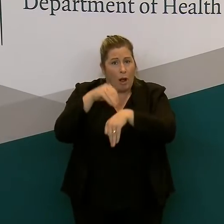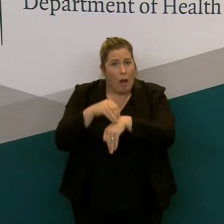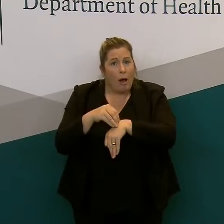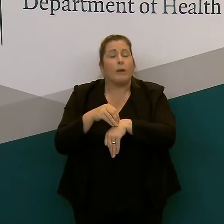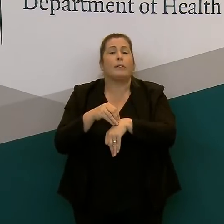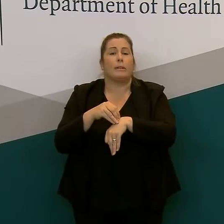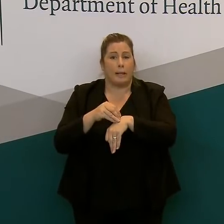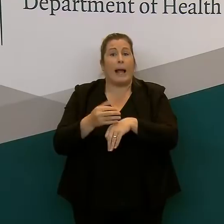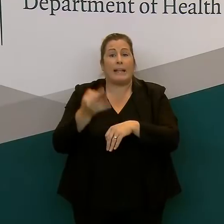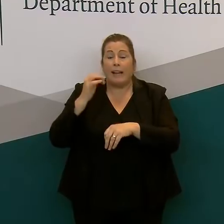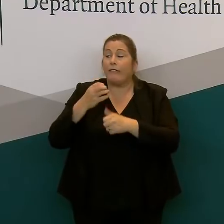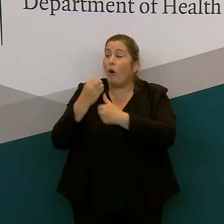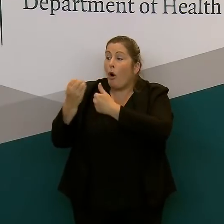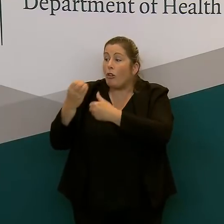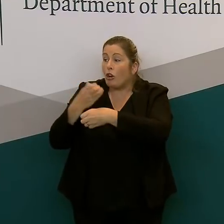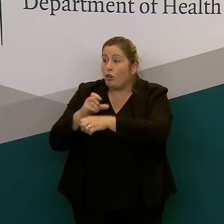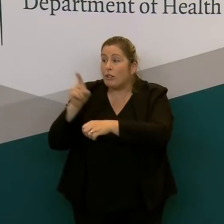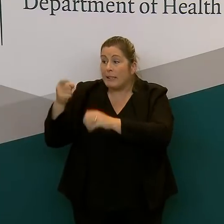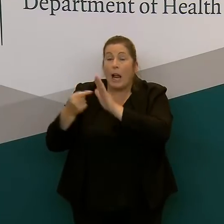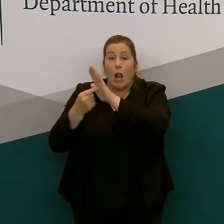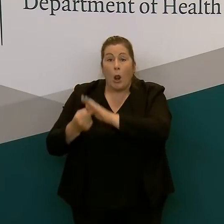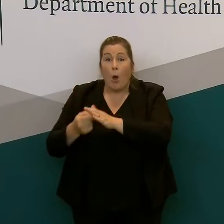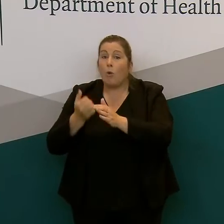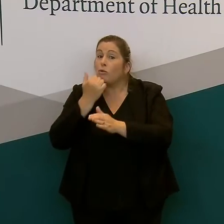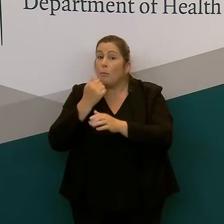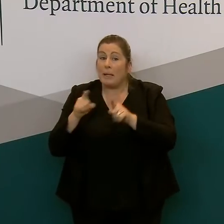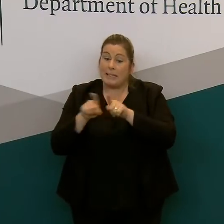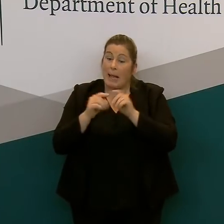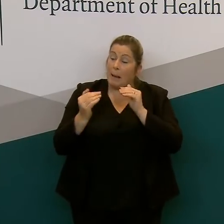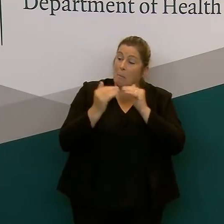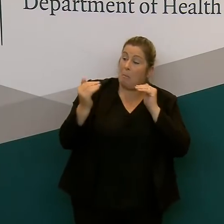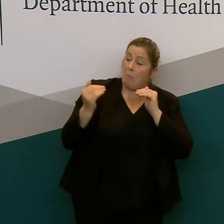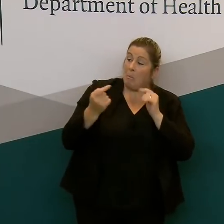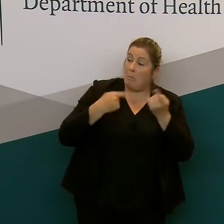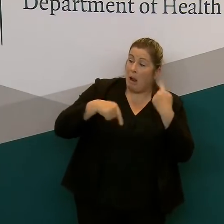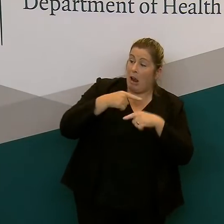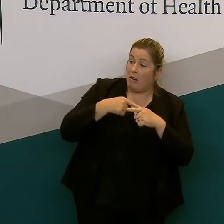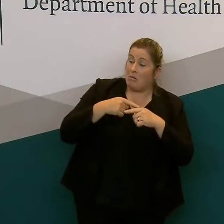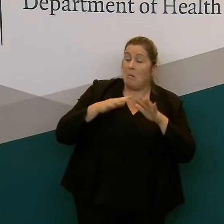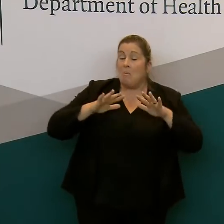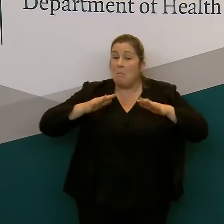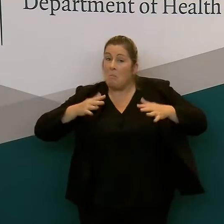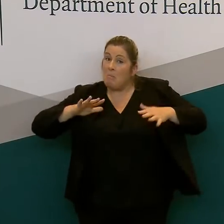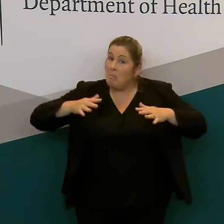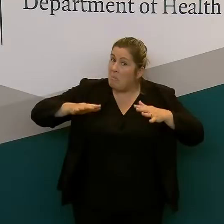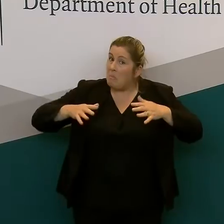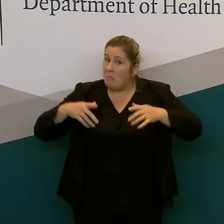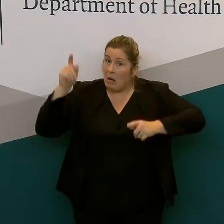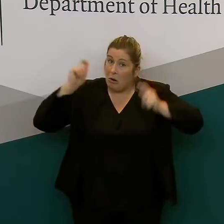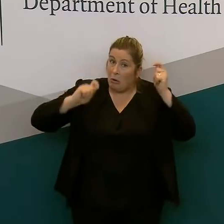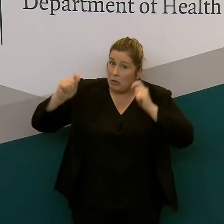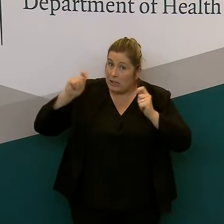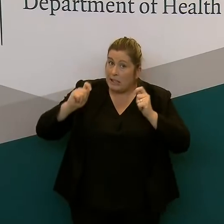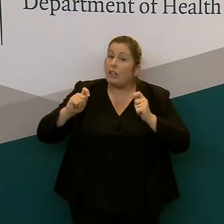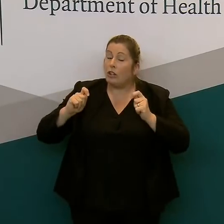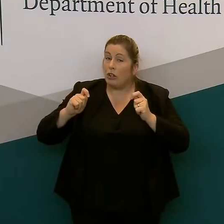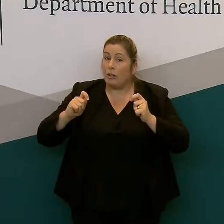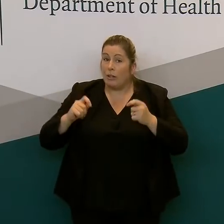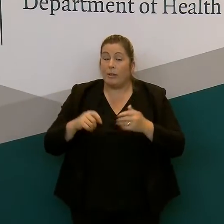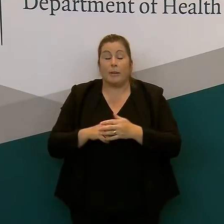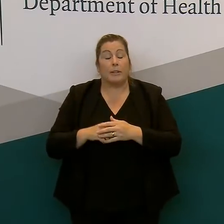that couldn't contribute increased transmission risk over and above the transmission risk that exists within this